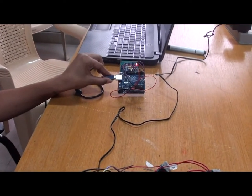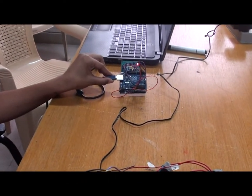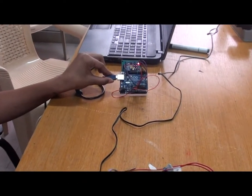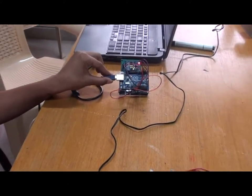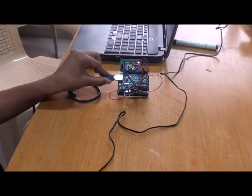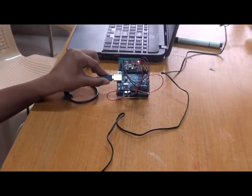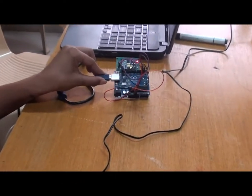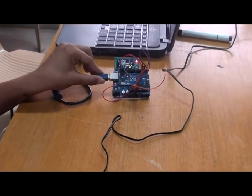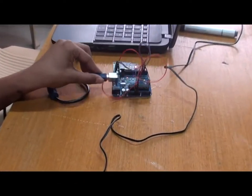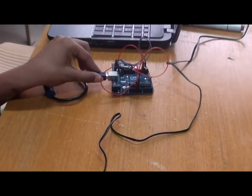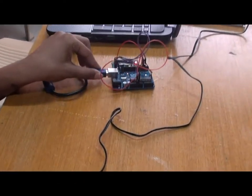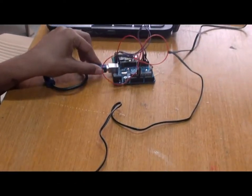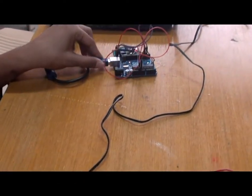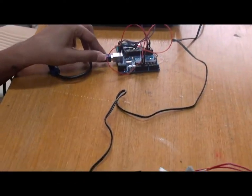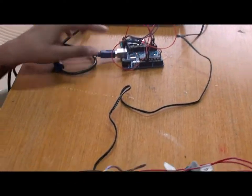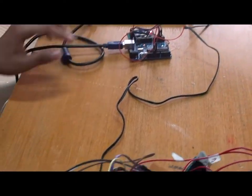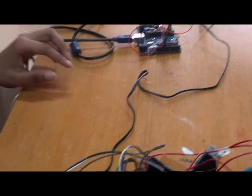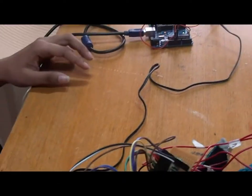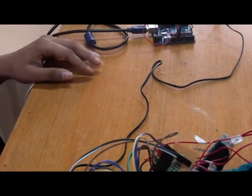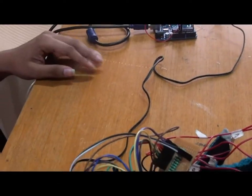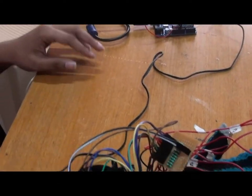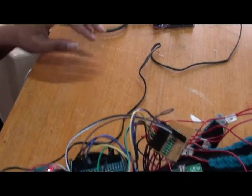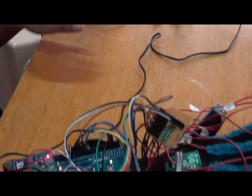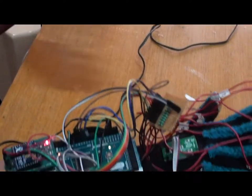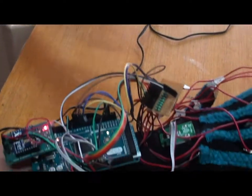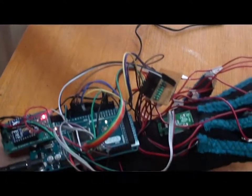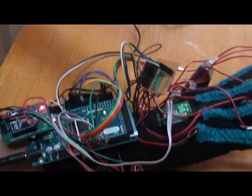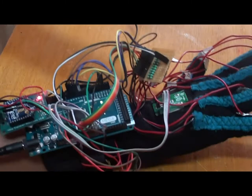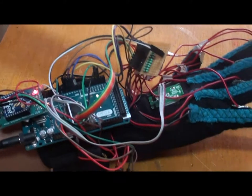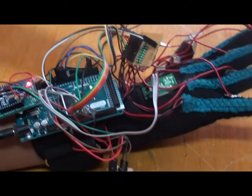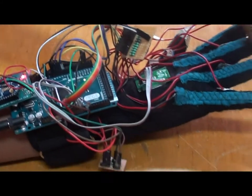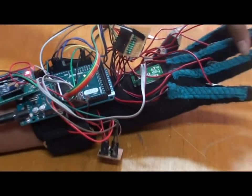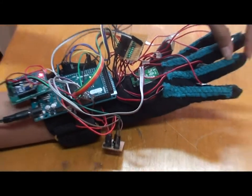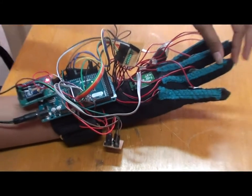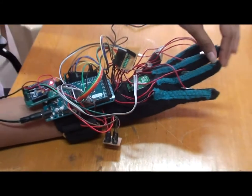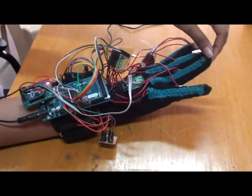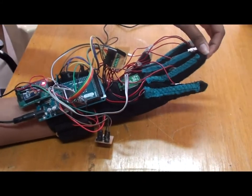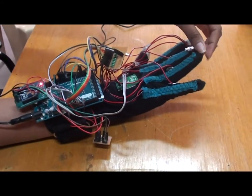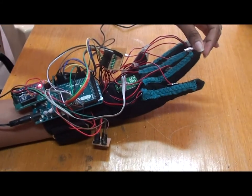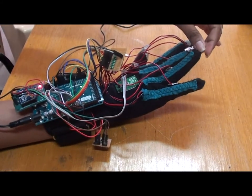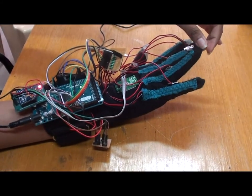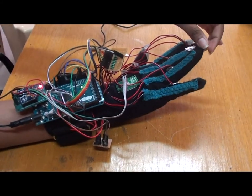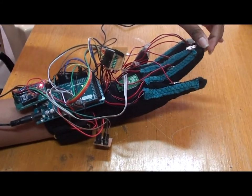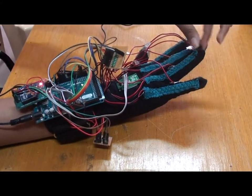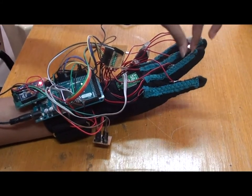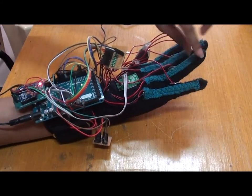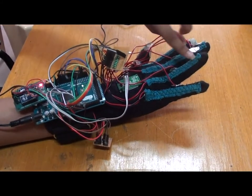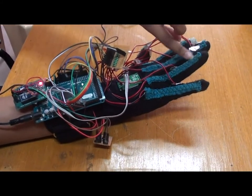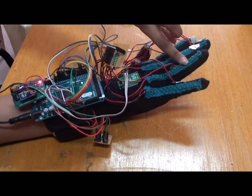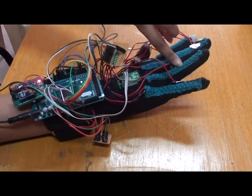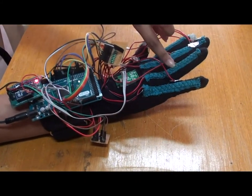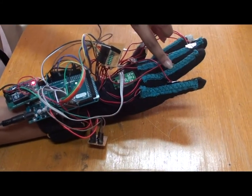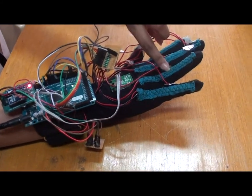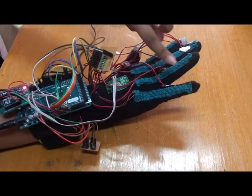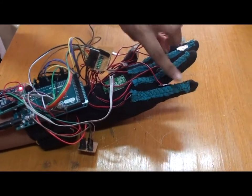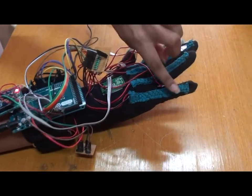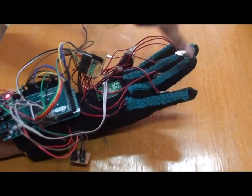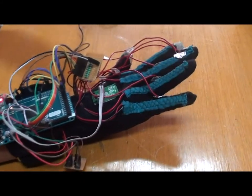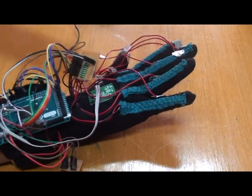The transmitting module consists basically of the glove physically with the flex sensors, the contact